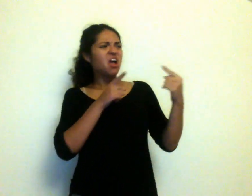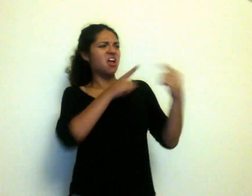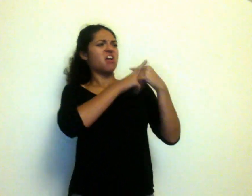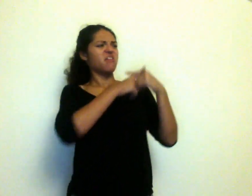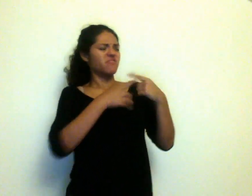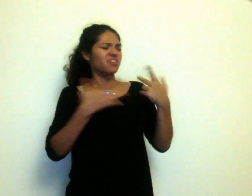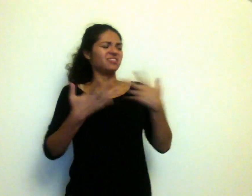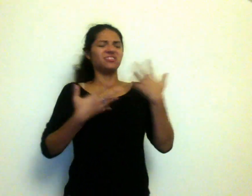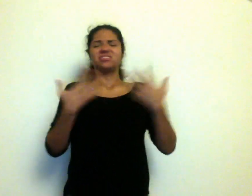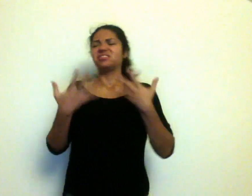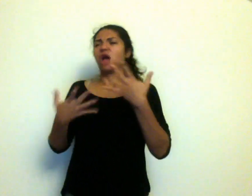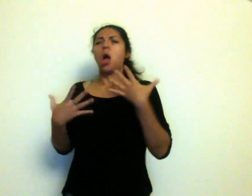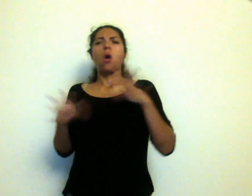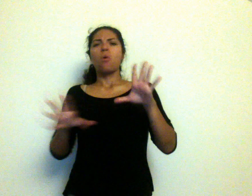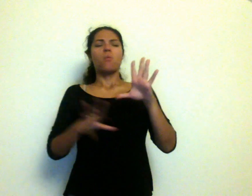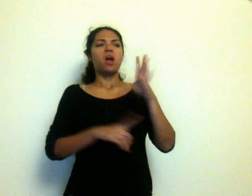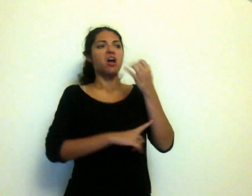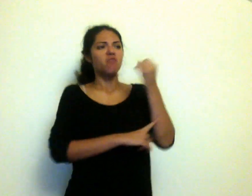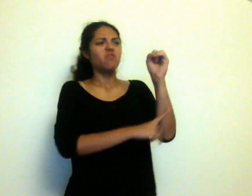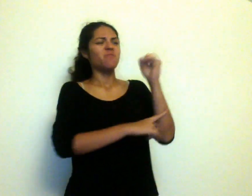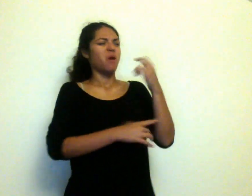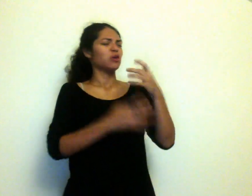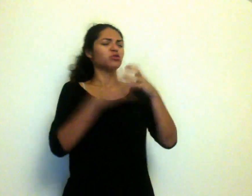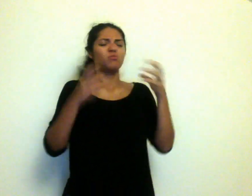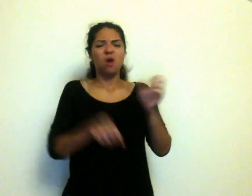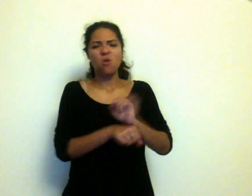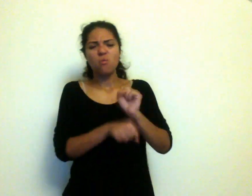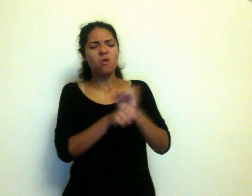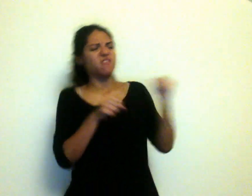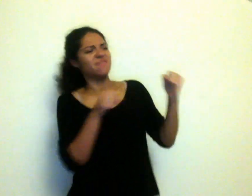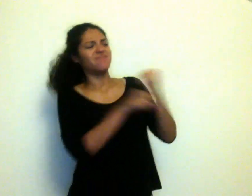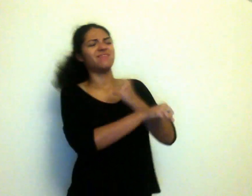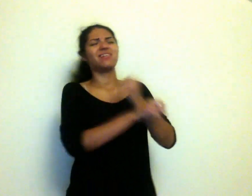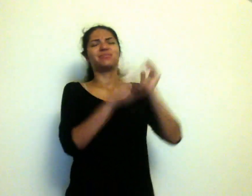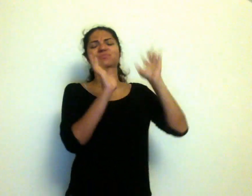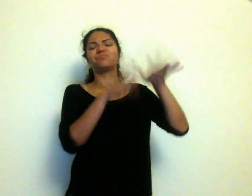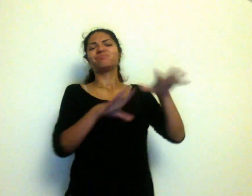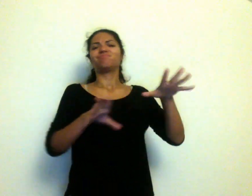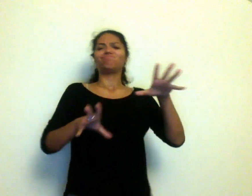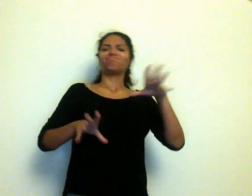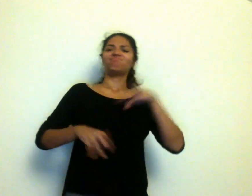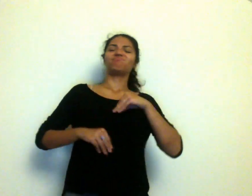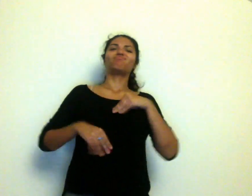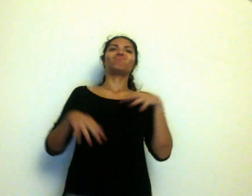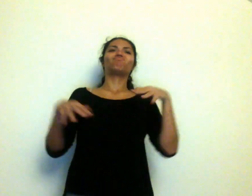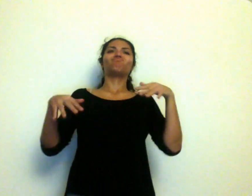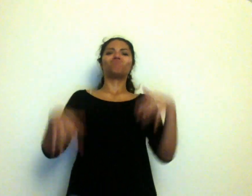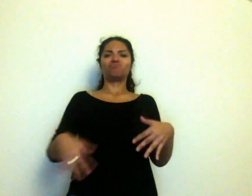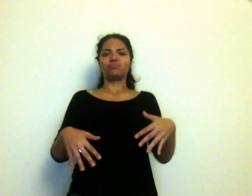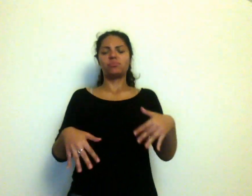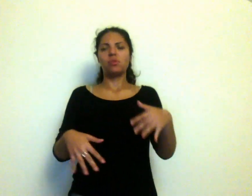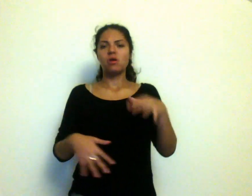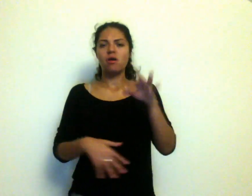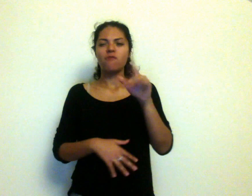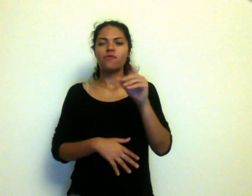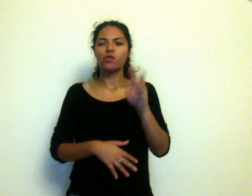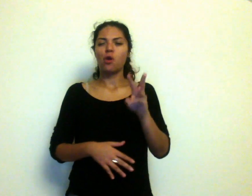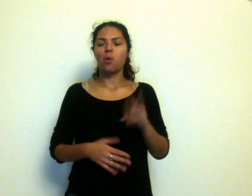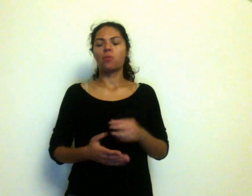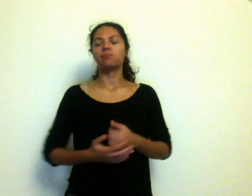stand at some position of moral obligation. What this philosophy has done has given the Westerner the opportunity of having